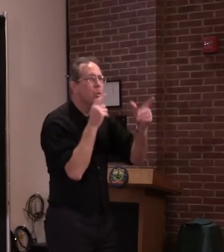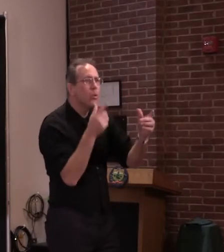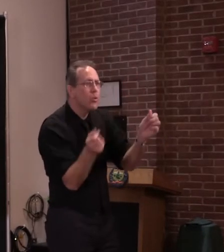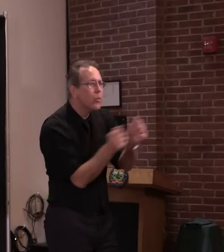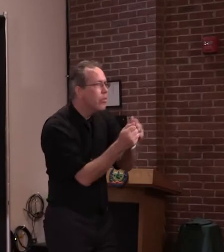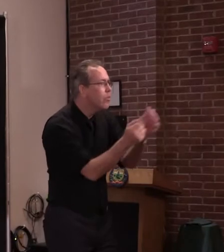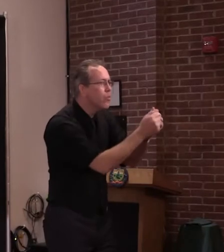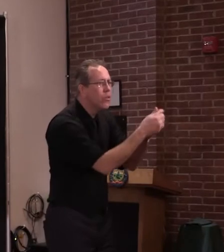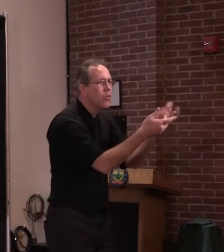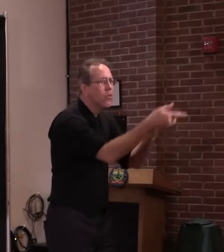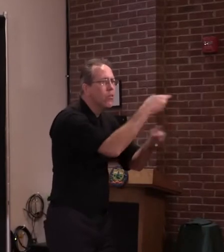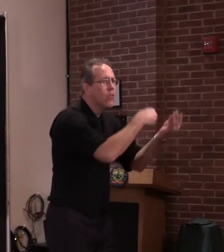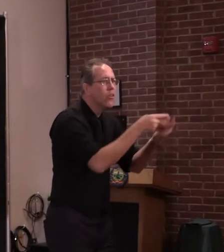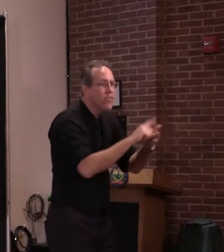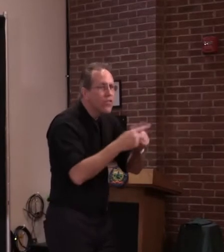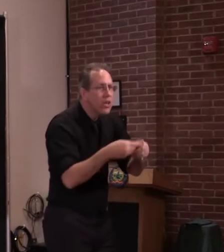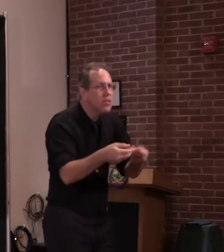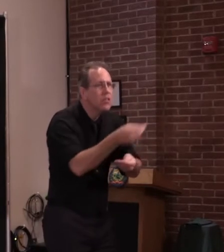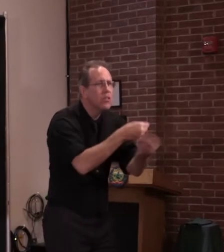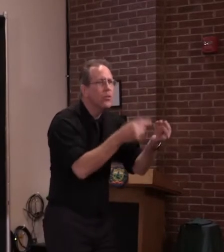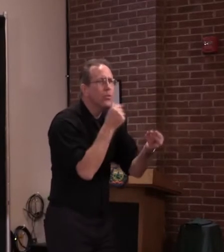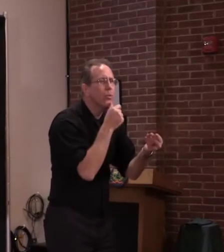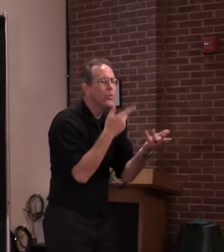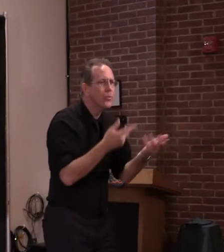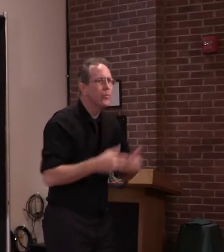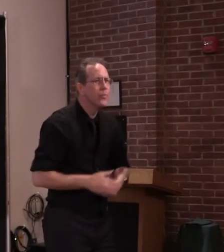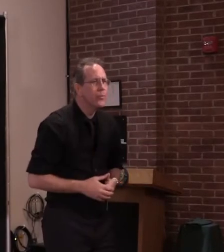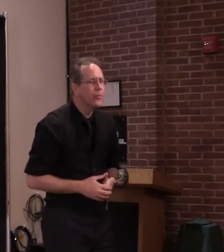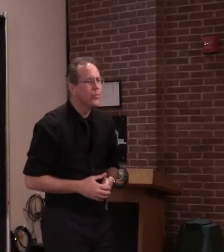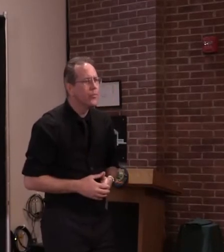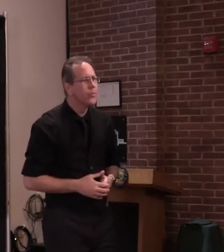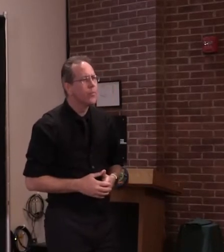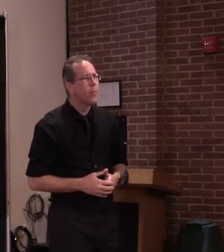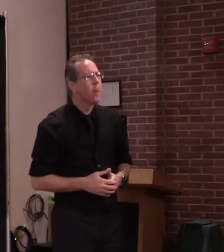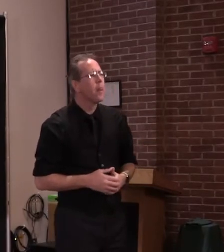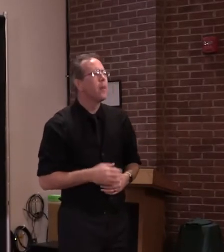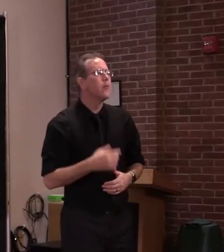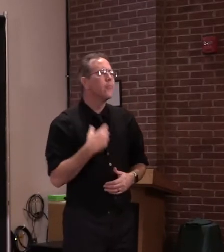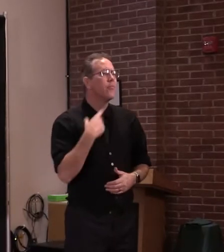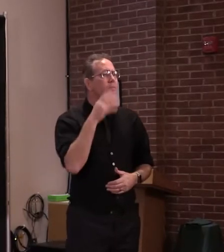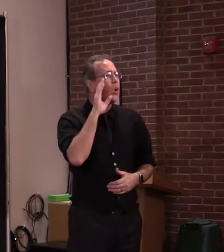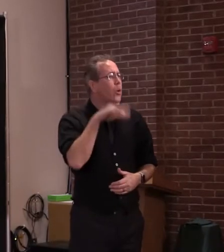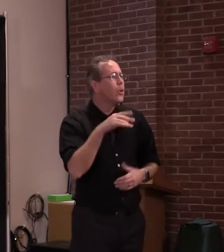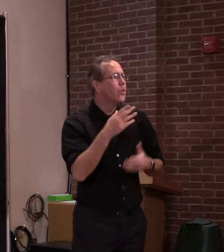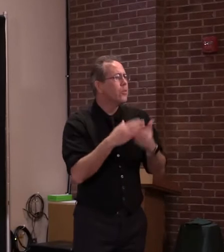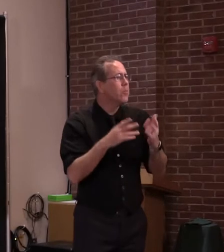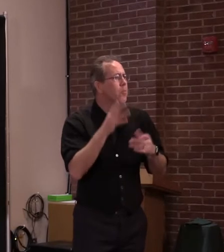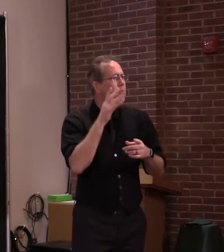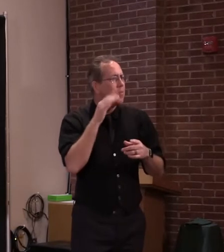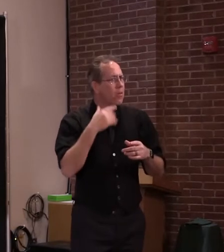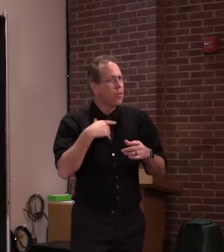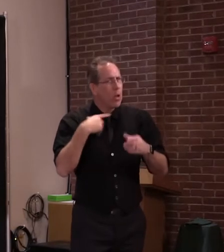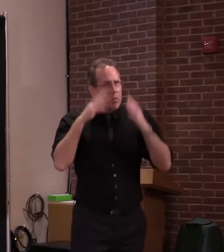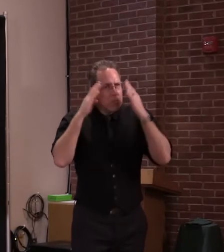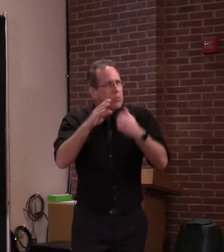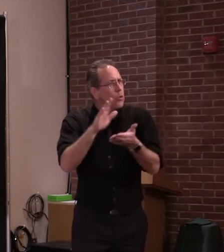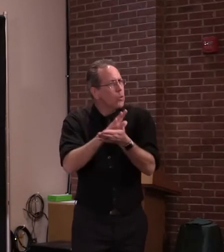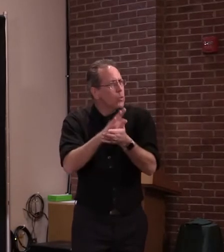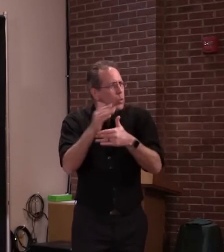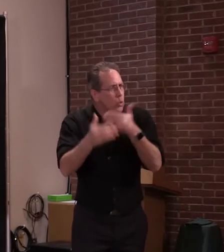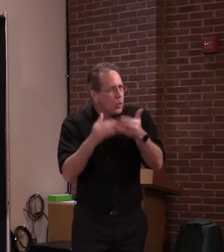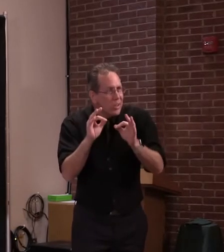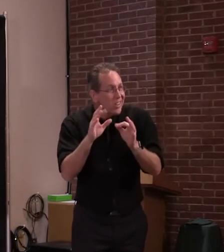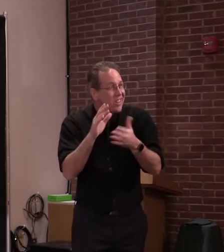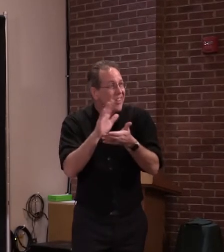there's obviously, for good reason, a lot of focus on the schools, but we forget about all the stuff that's happening in the community that we don't know about. And I think,